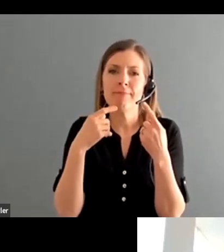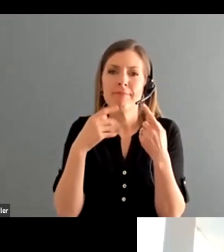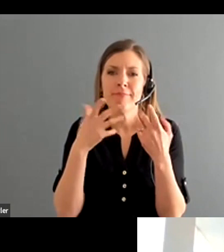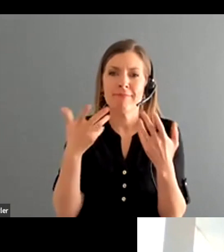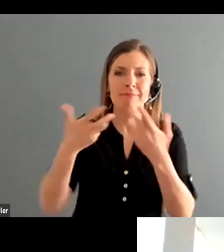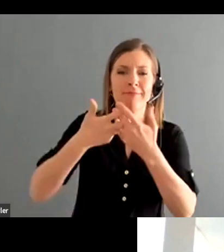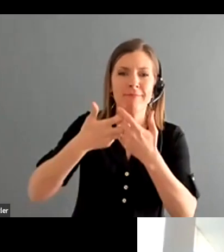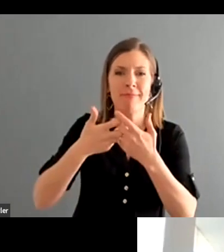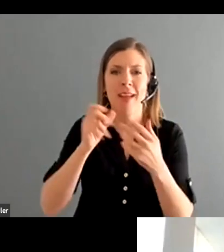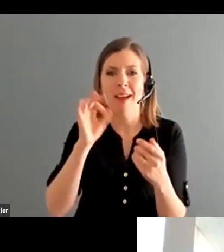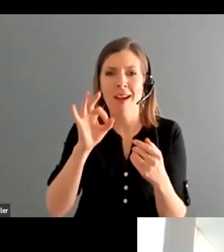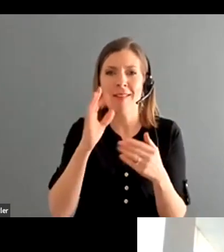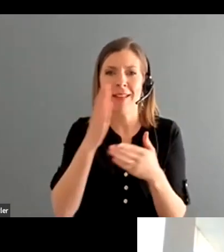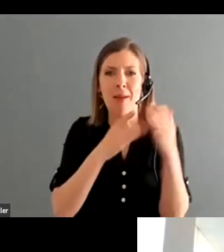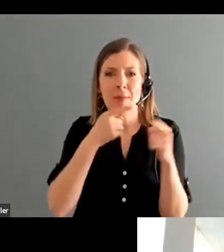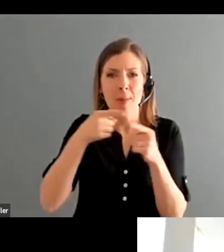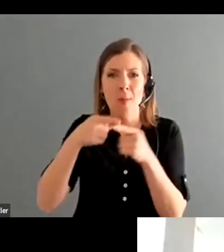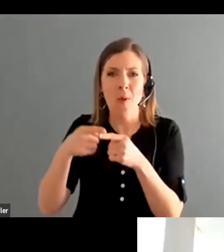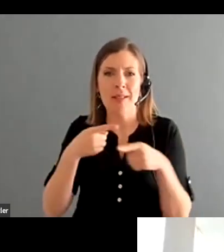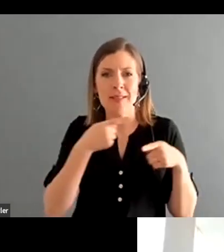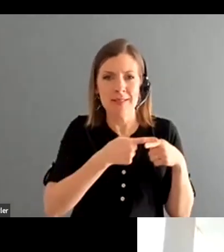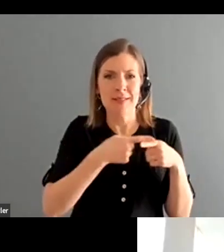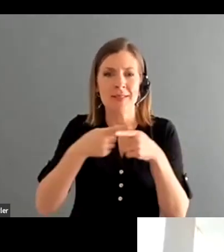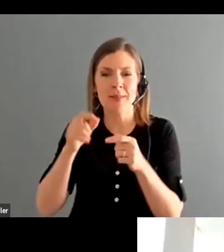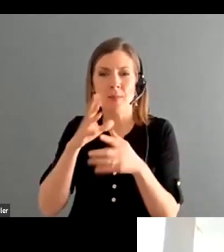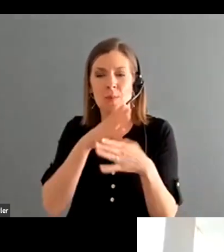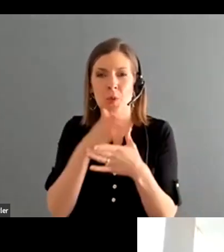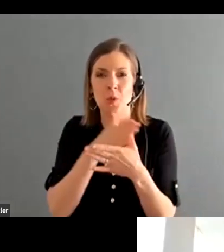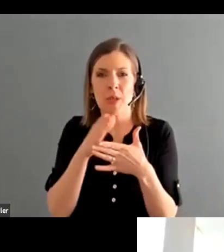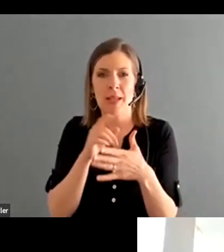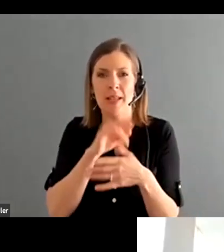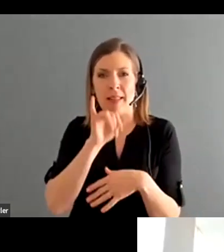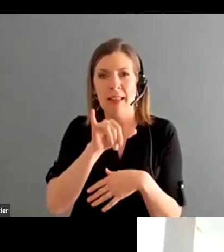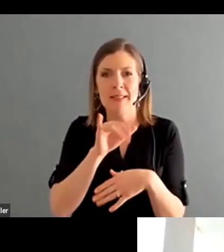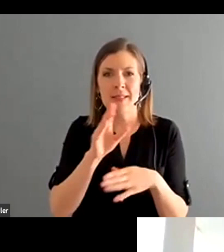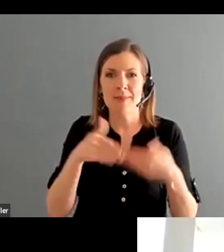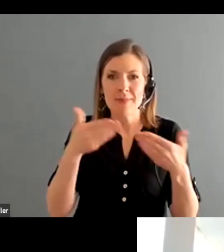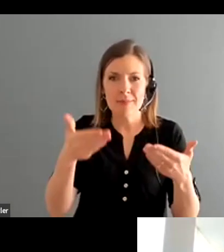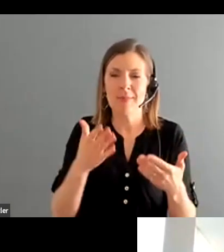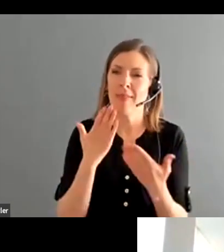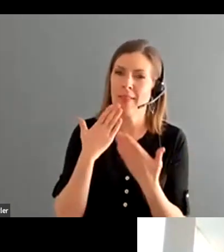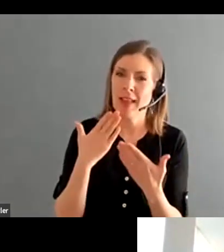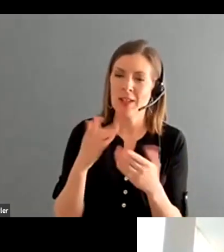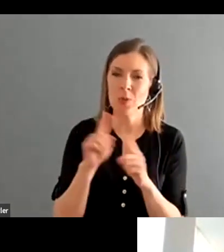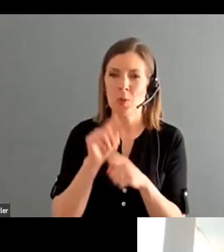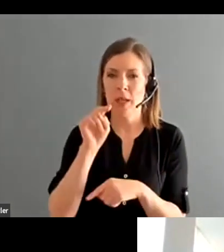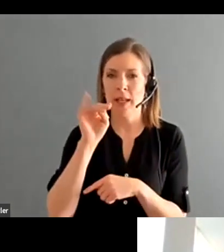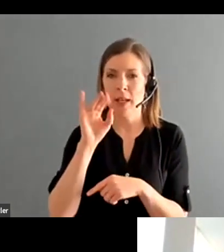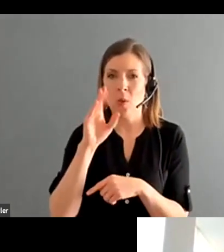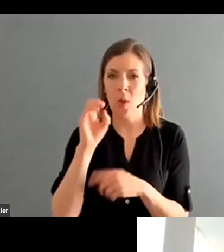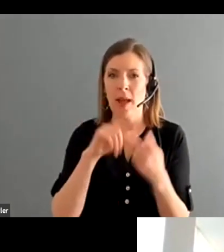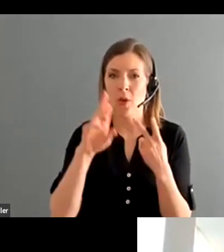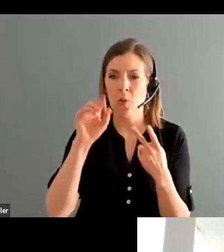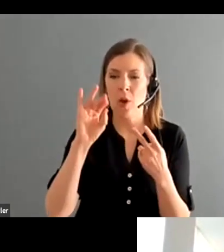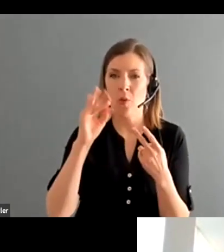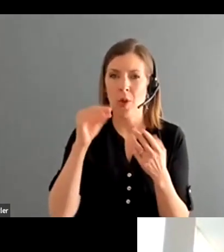conjuration of some of the points of intersections between these fascinating panels, and to offer my thanks to Nicole and Rodrigo again